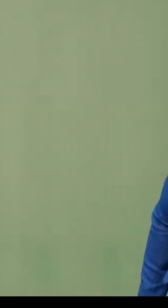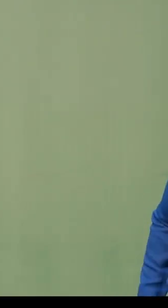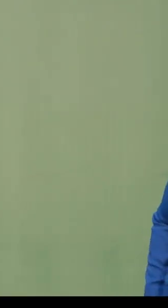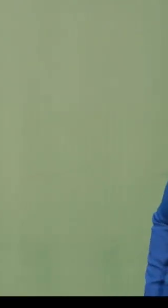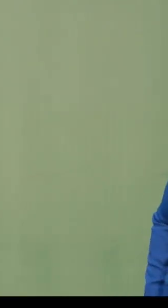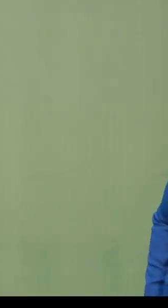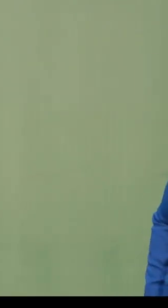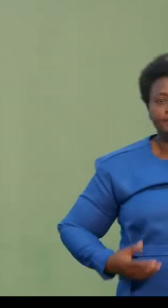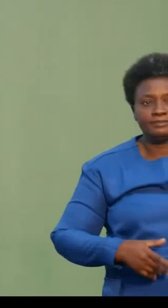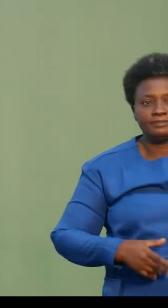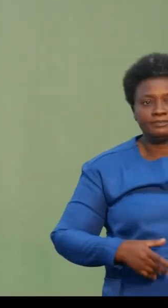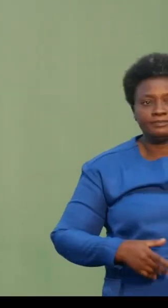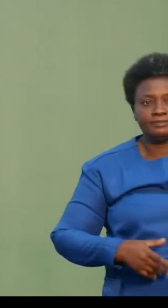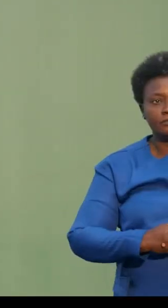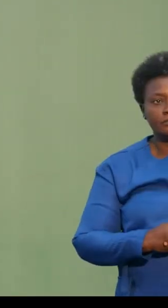any HIV response.